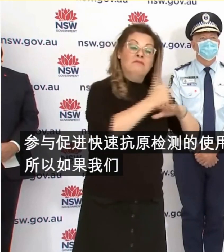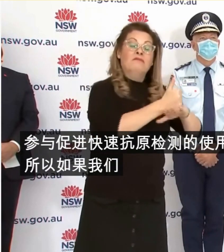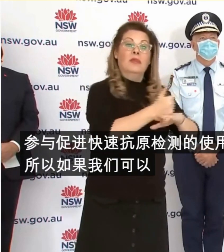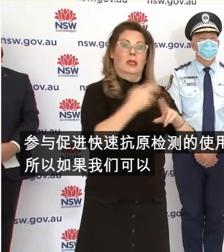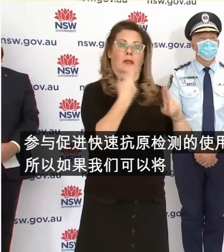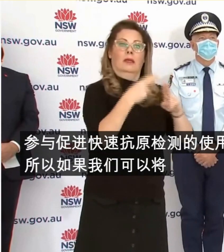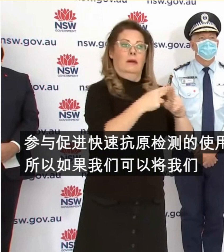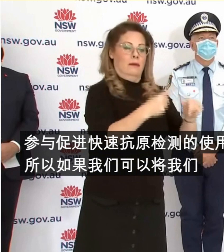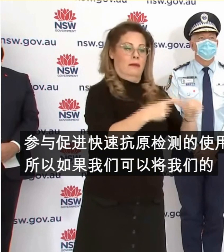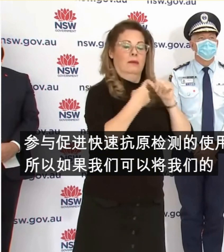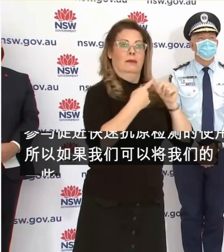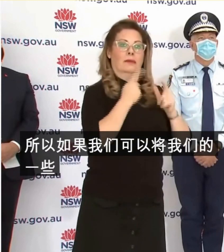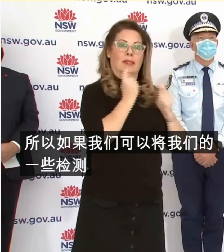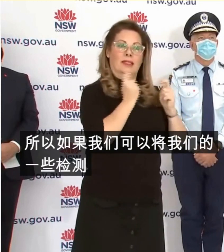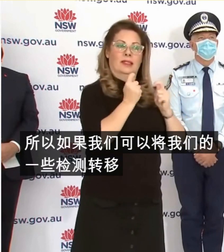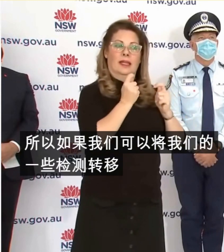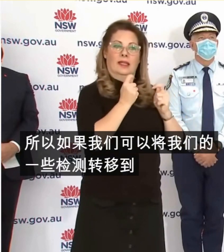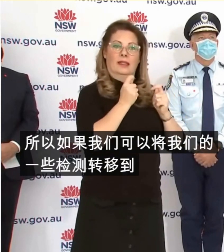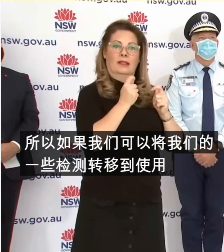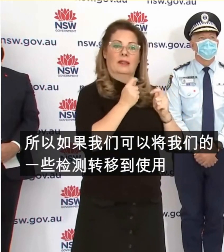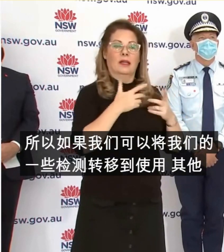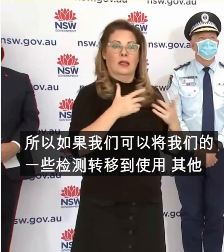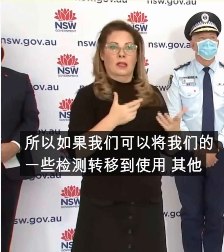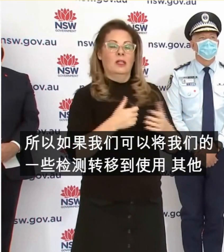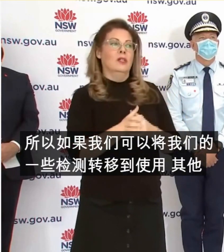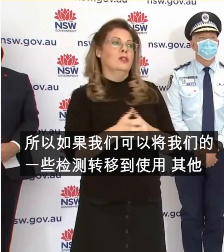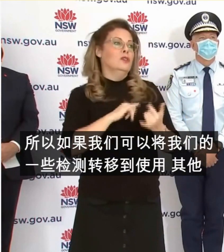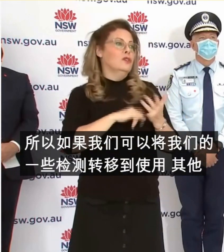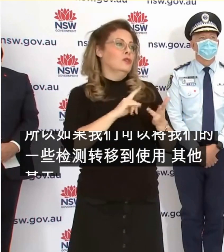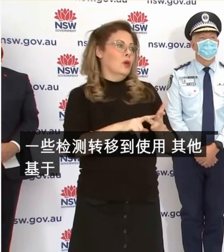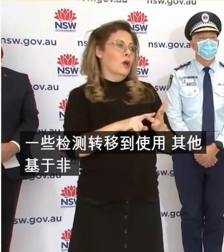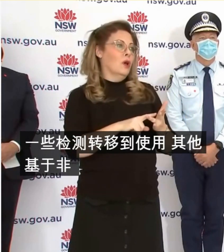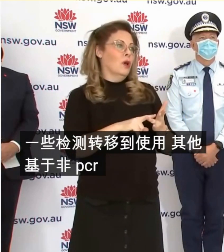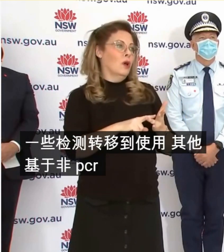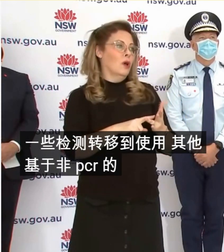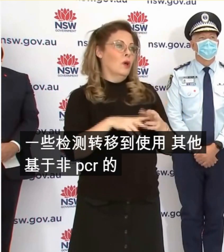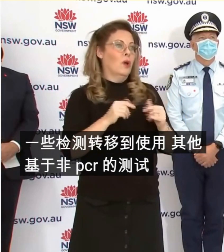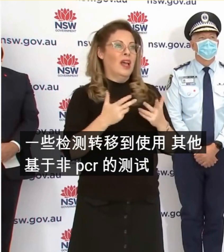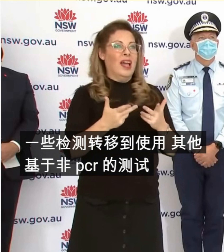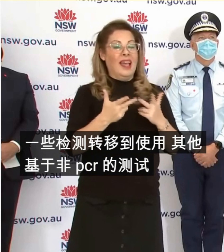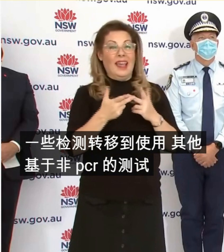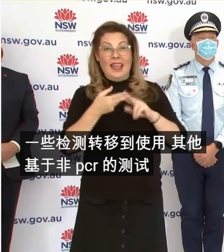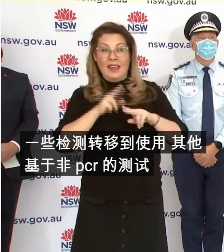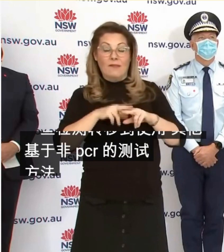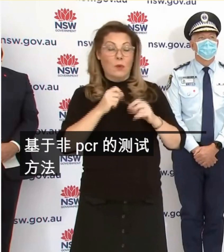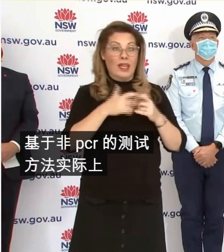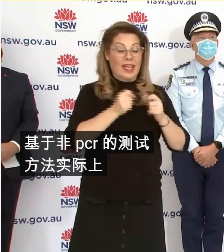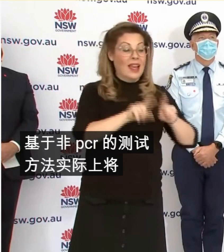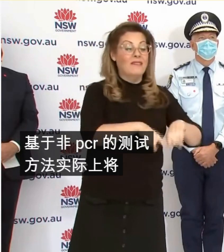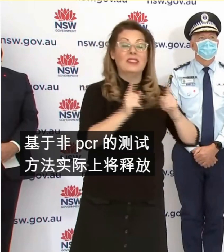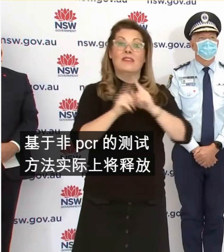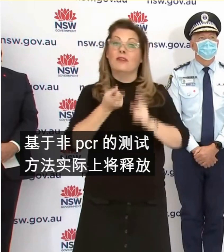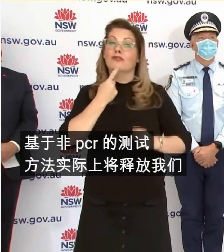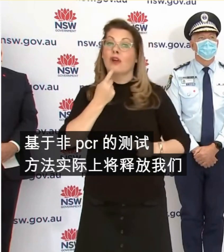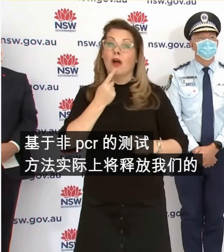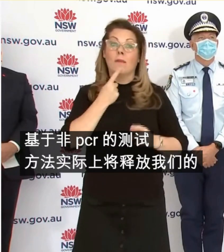rapid antigen testing. So if we can move some of our testing to using other non-PCR-based testing